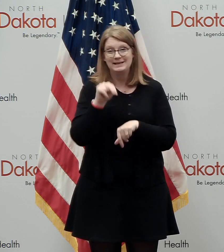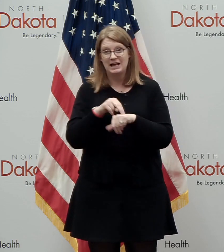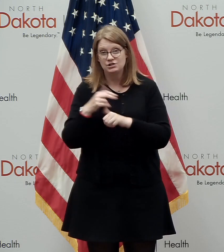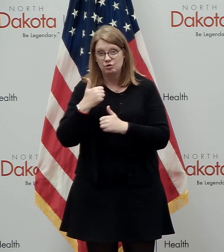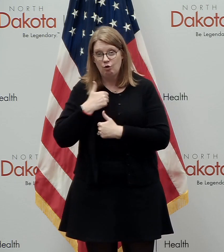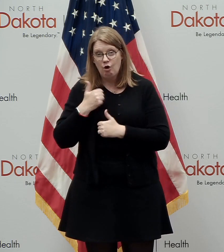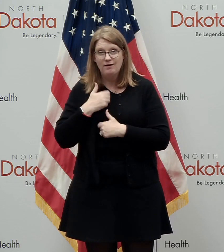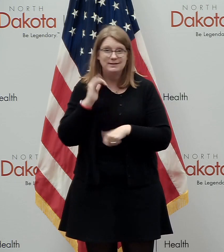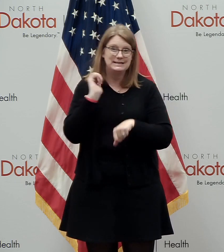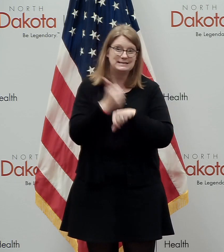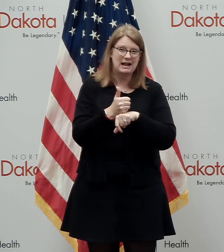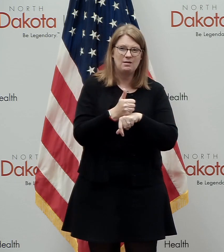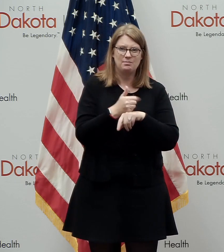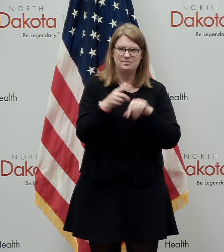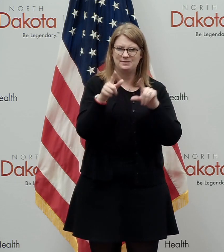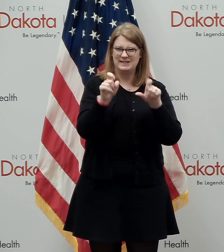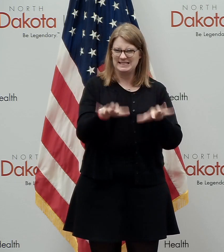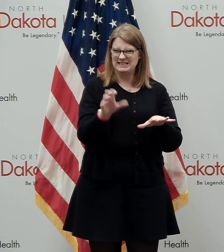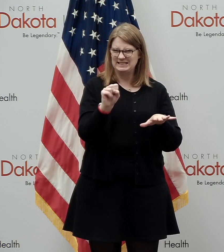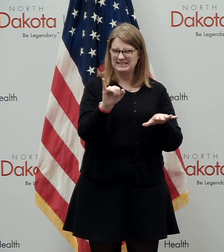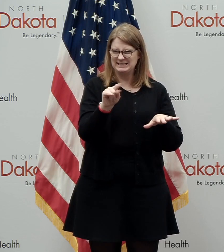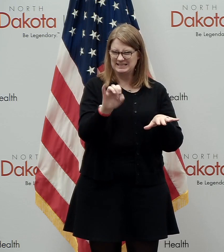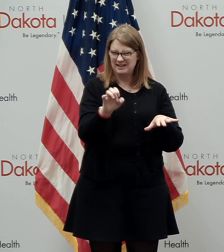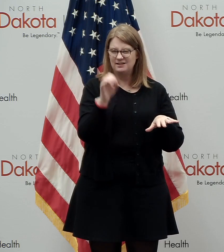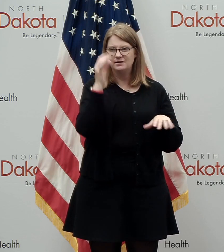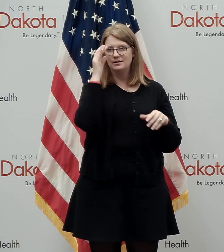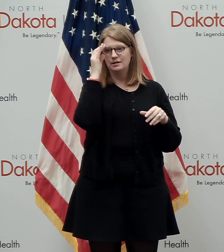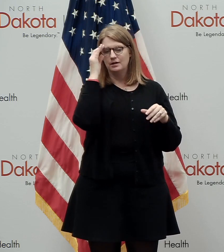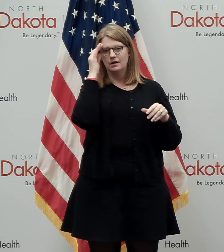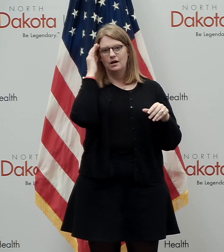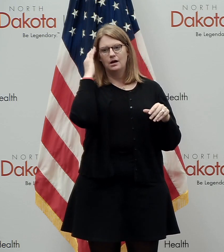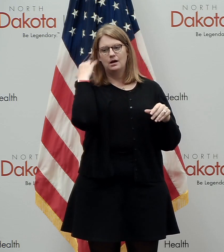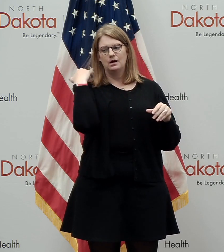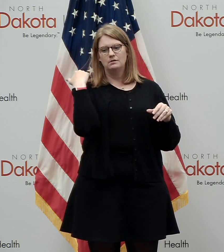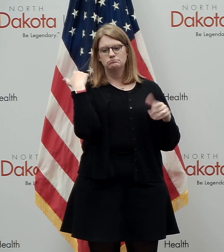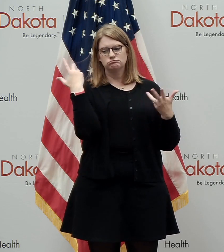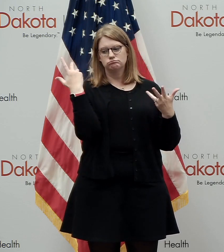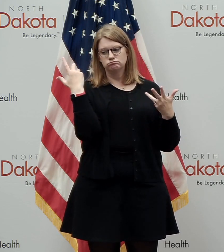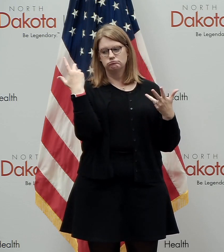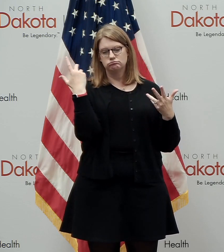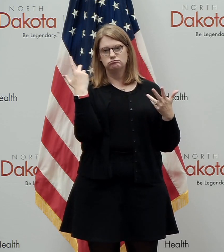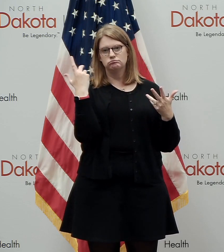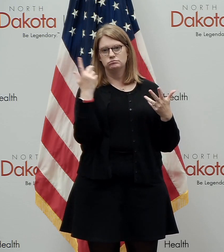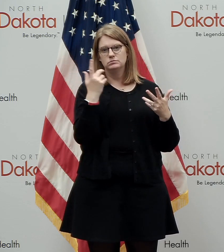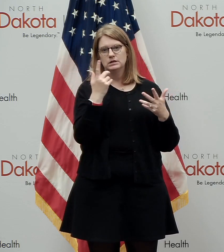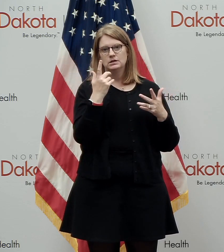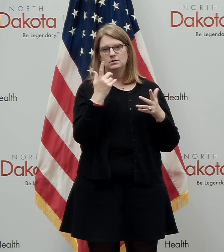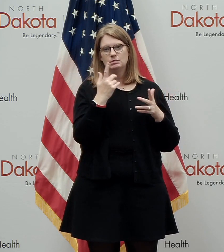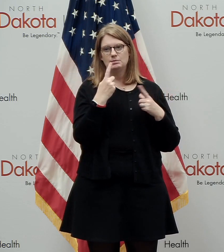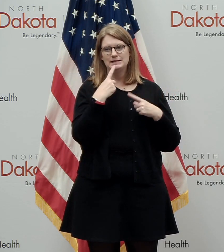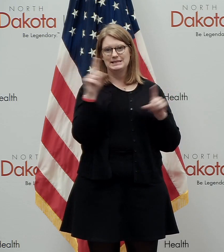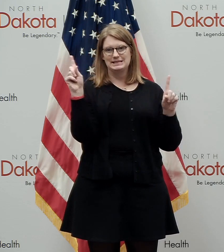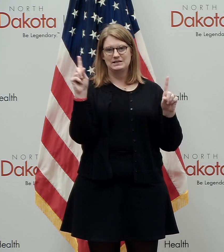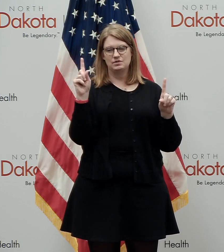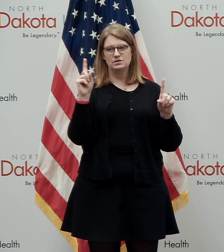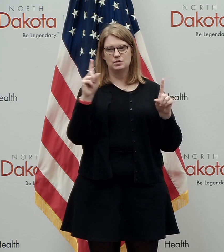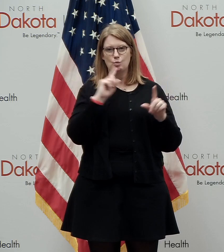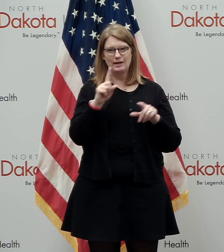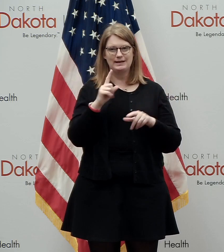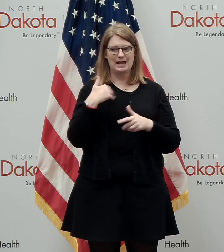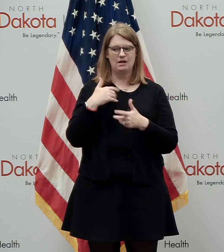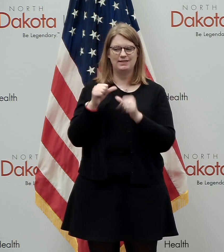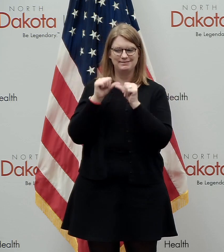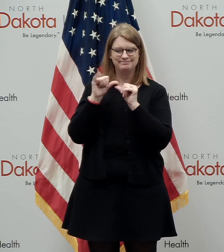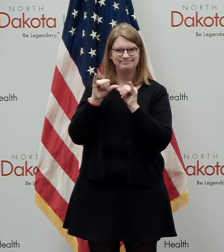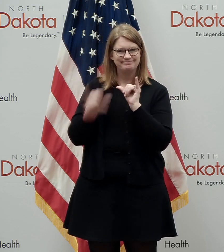others to set up a mobile testing site. We tried to move, and we did move successfully to get some static or physical location sets up